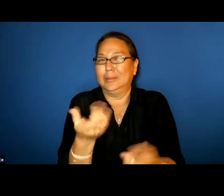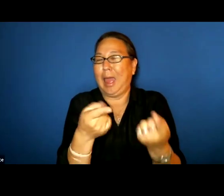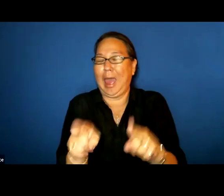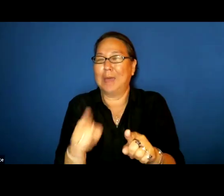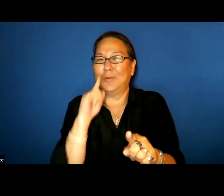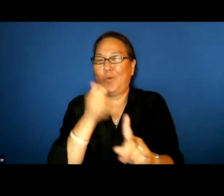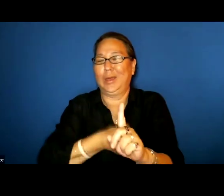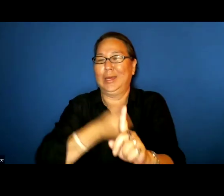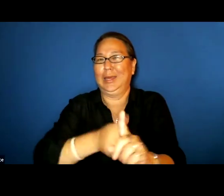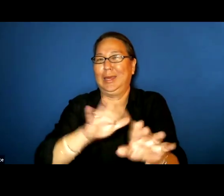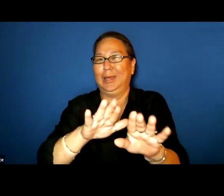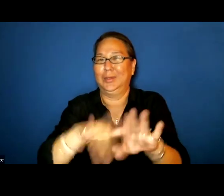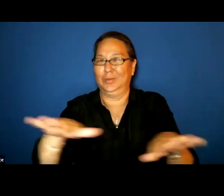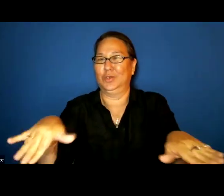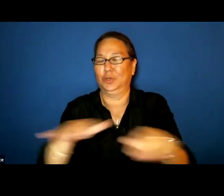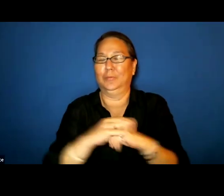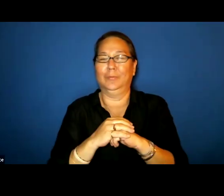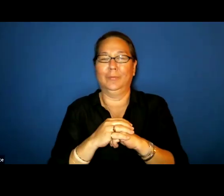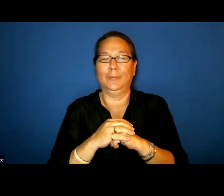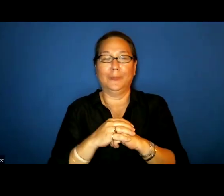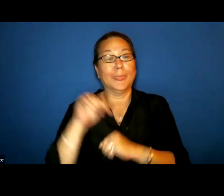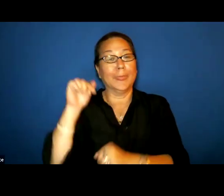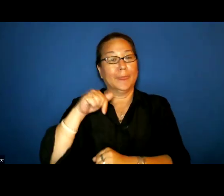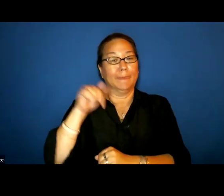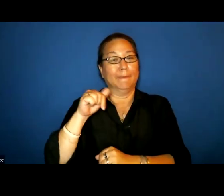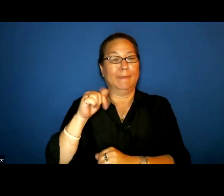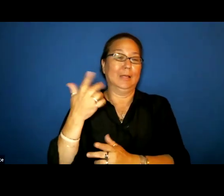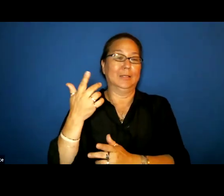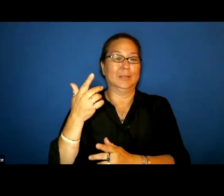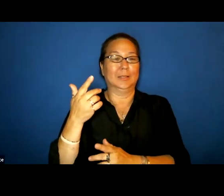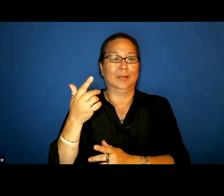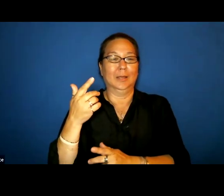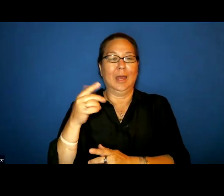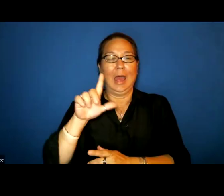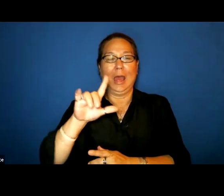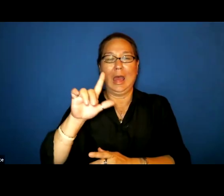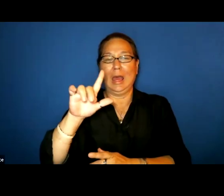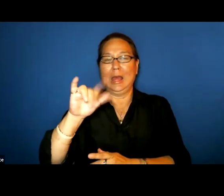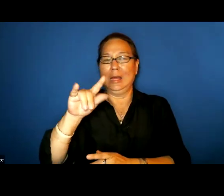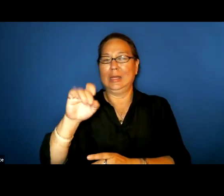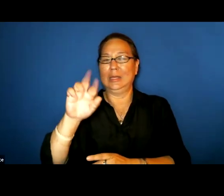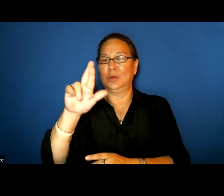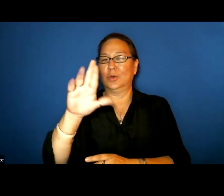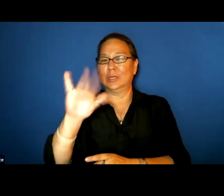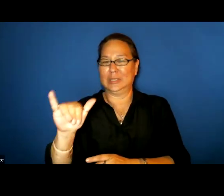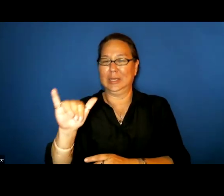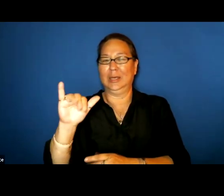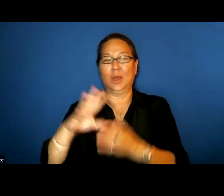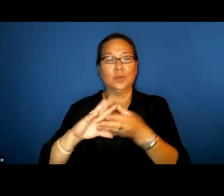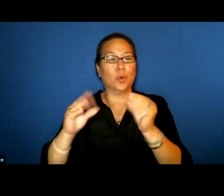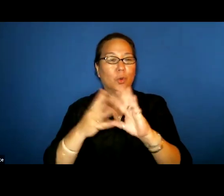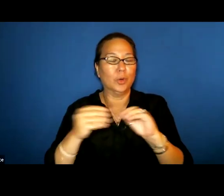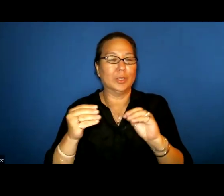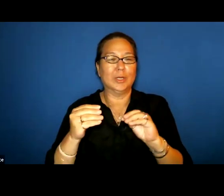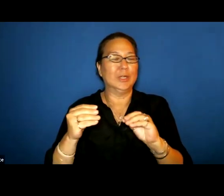kids. And so now this issue of literacy stories everywhere, QR codes, and really engaging everyone to sort of learn more